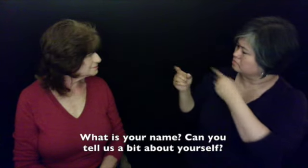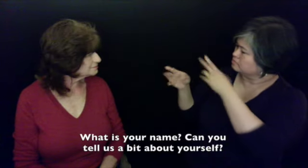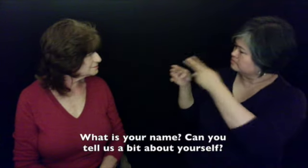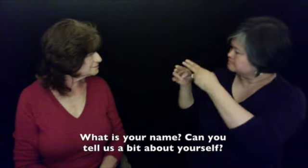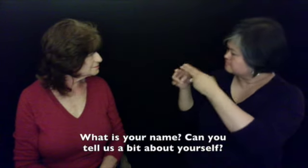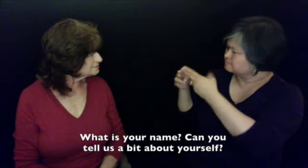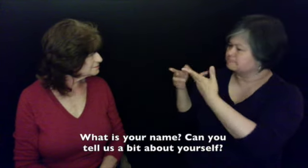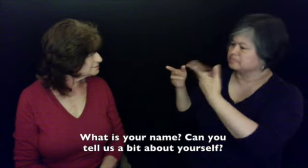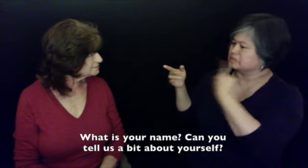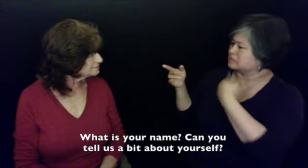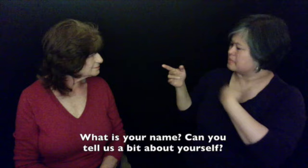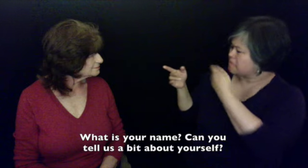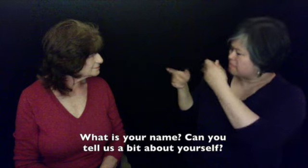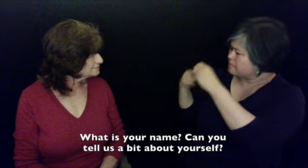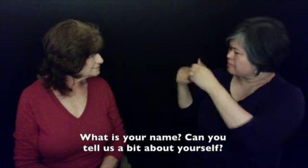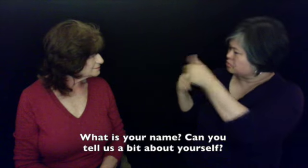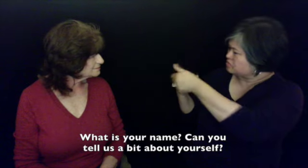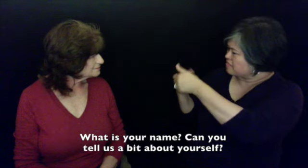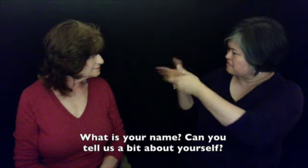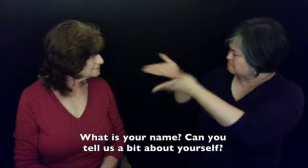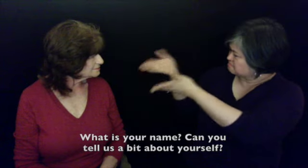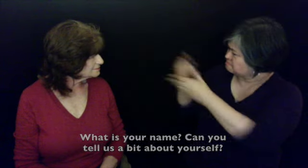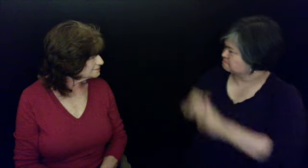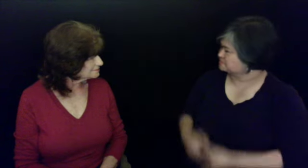What is your name, and can you tell us a bit about yourself?